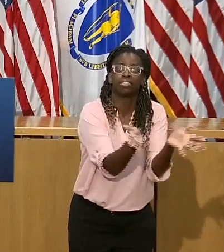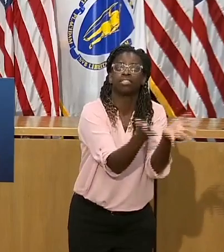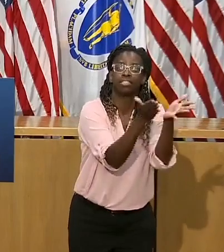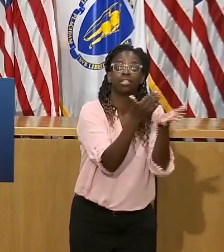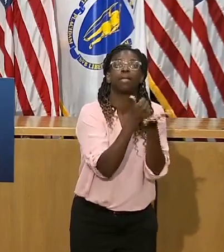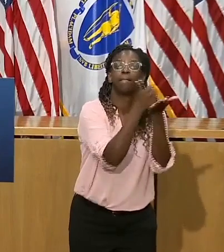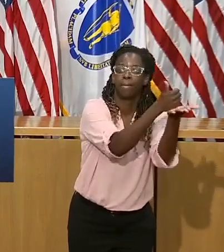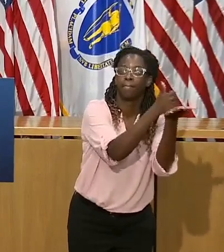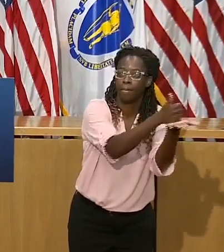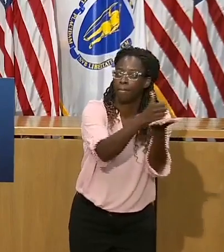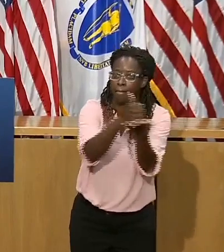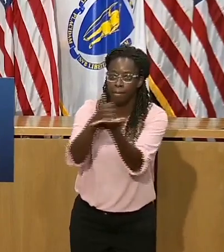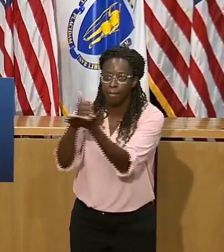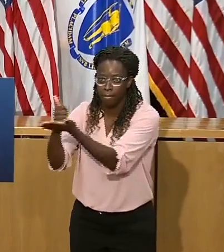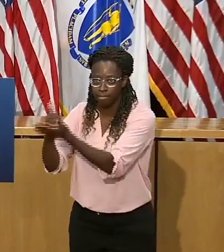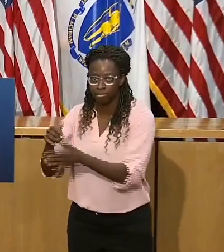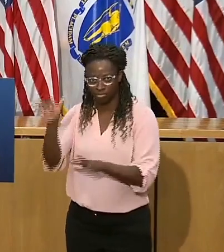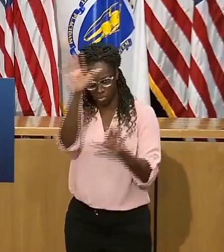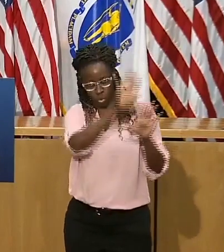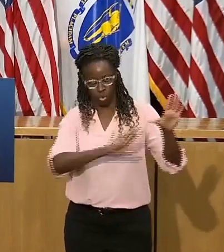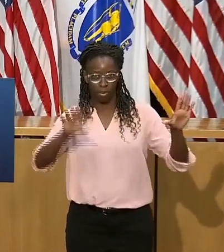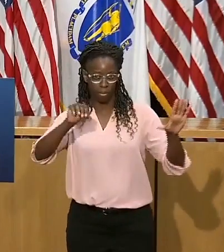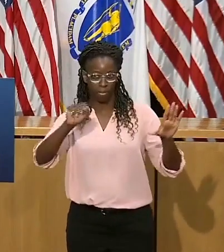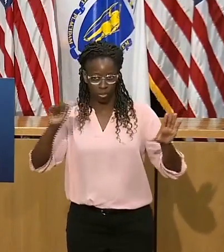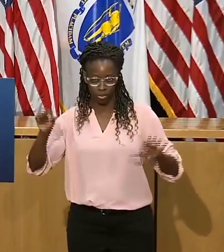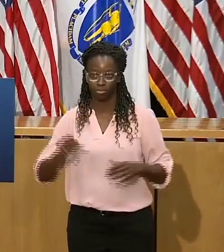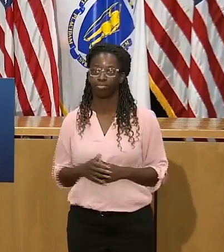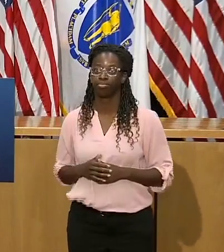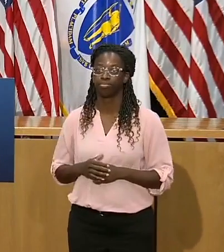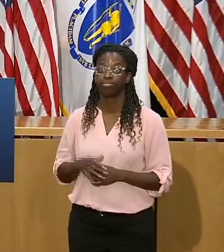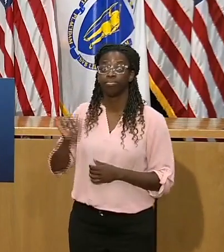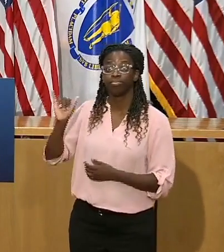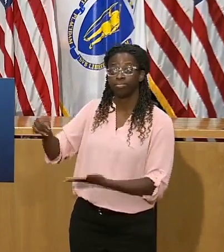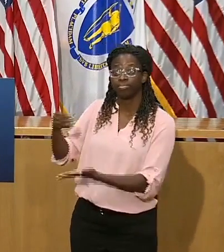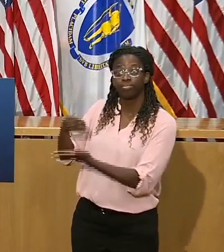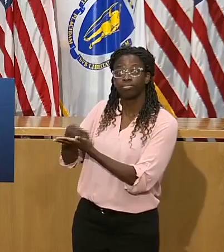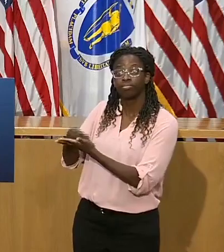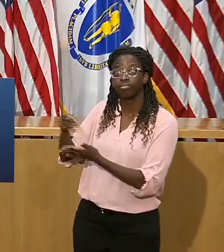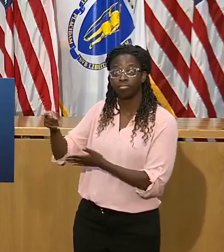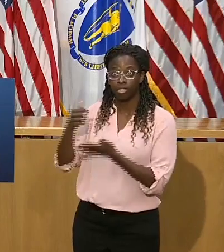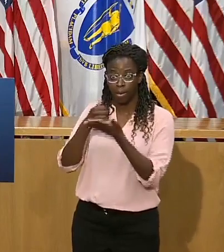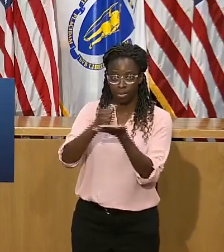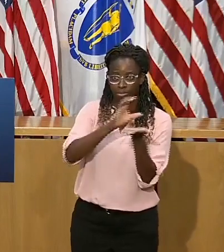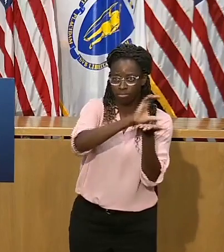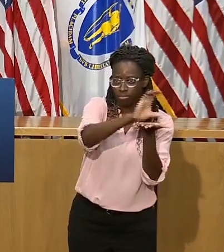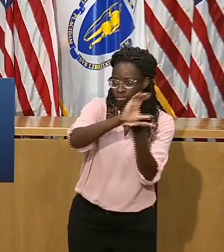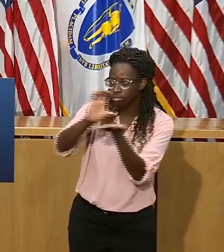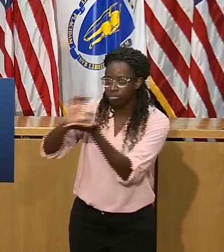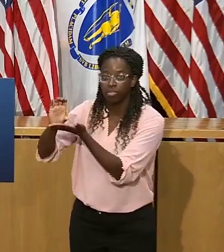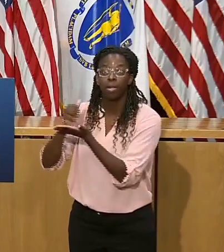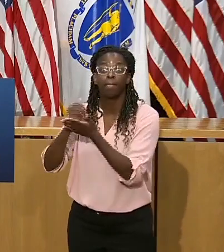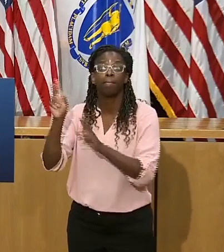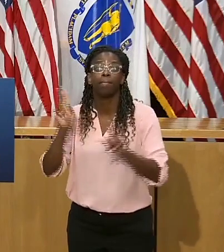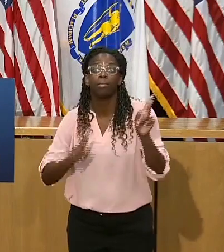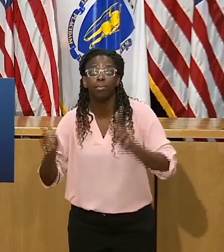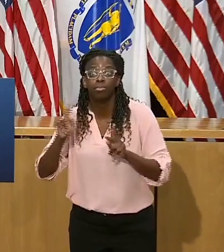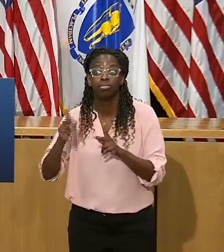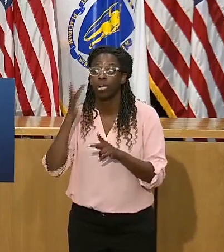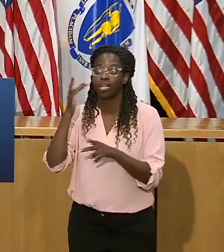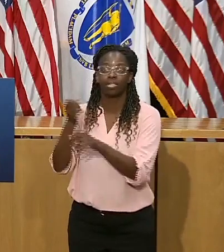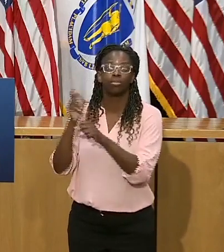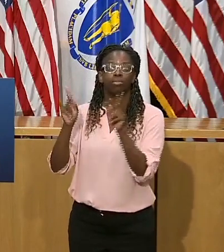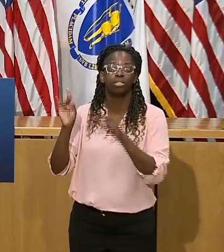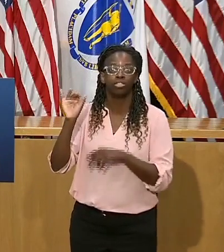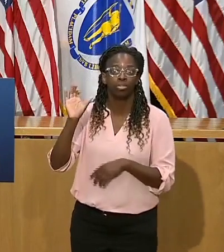Overall, these funds will be invested to get people back to work, to assist impacted small businesses,